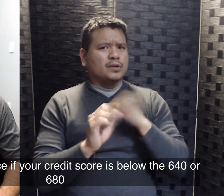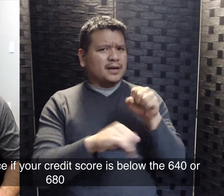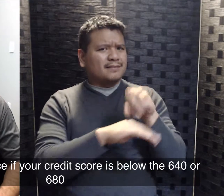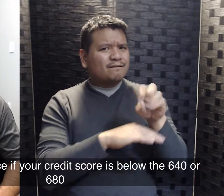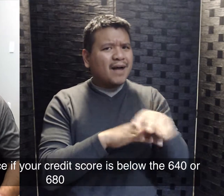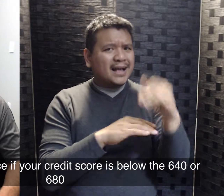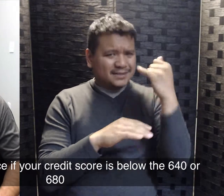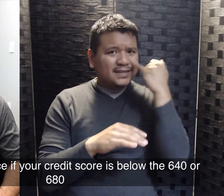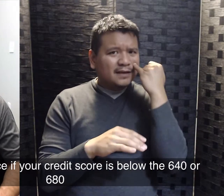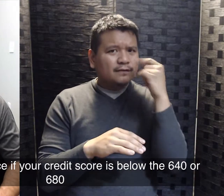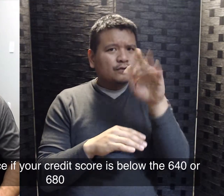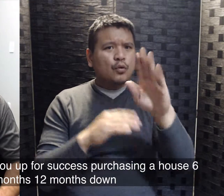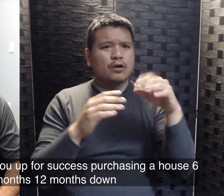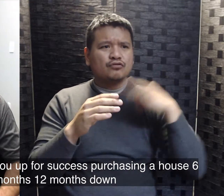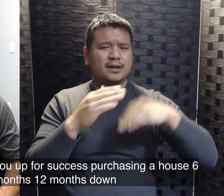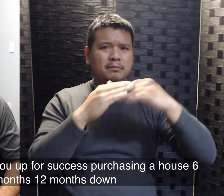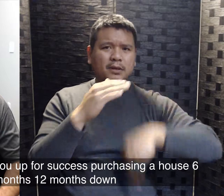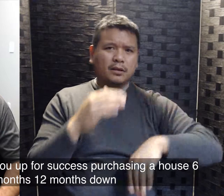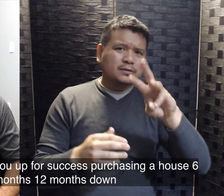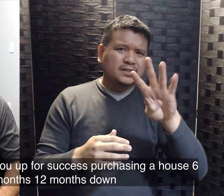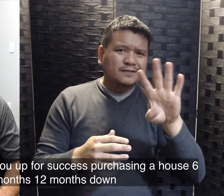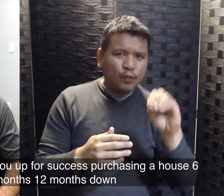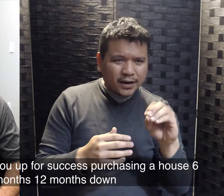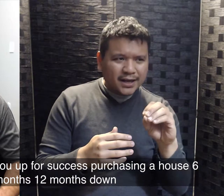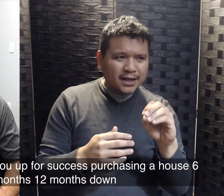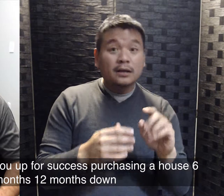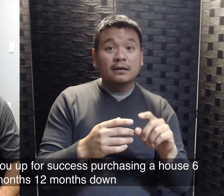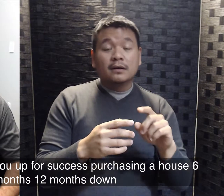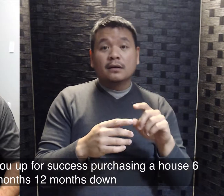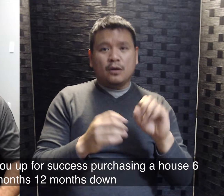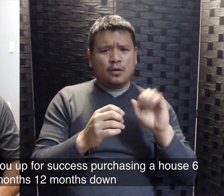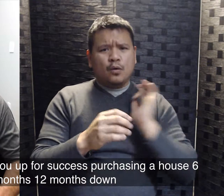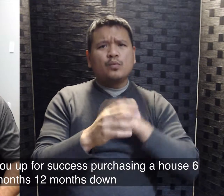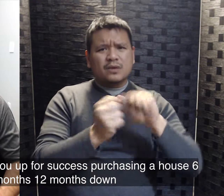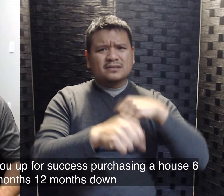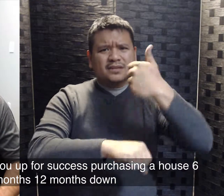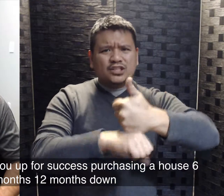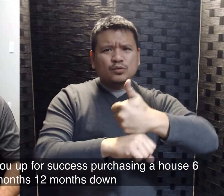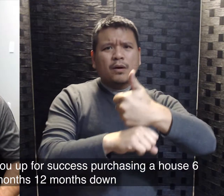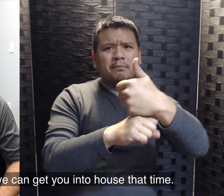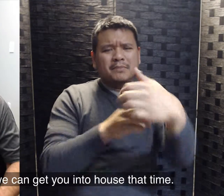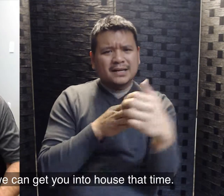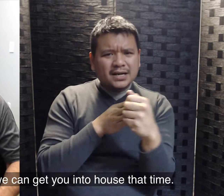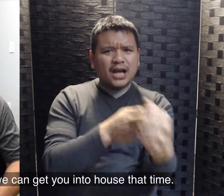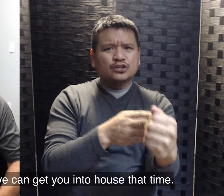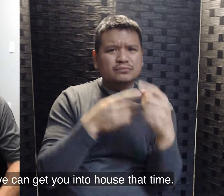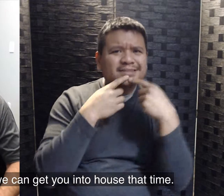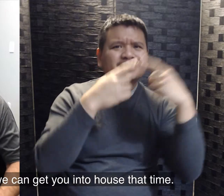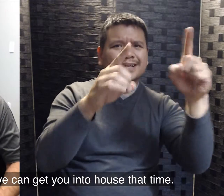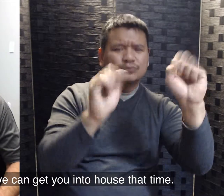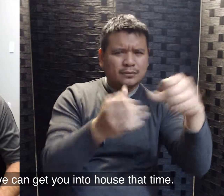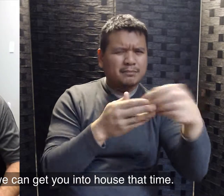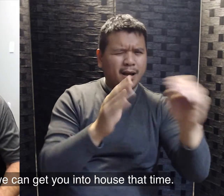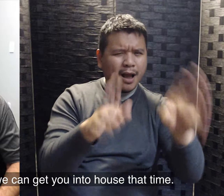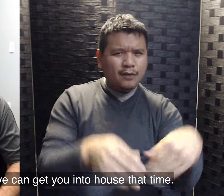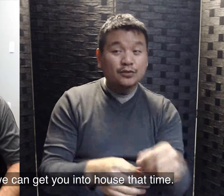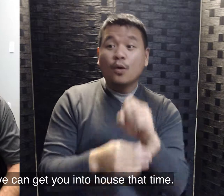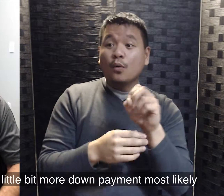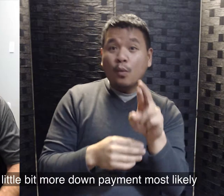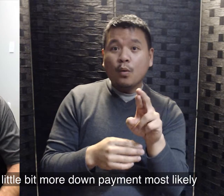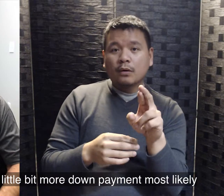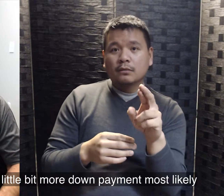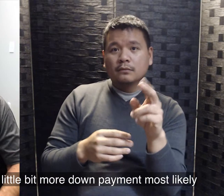or 660, 680, then we can set you up for success purchasing a house 6 months, 12 months down the road. Or we can get you into a house